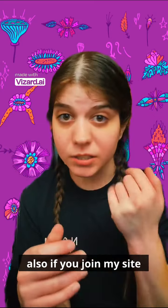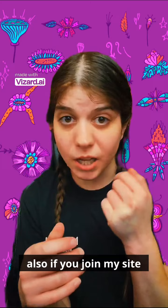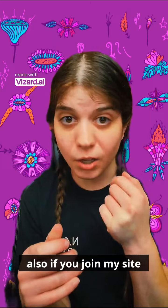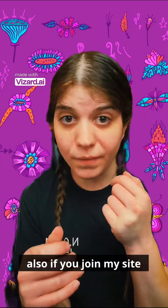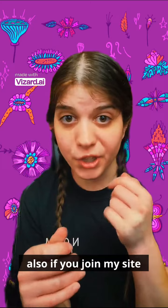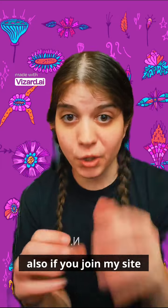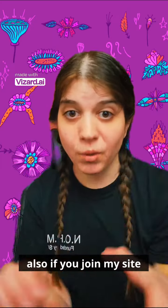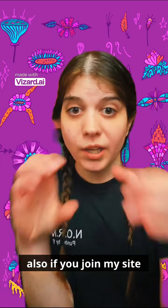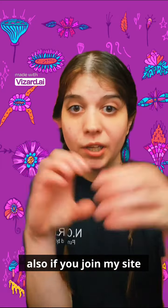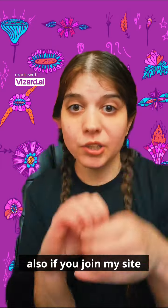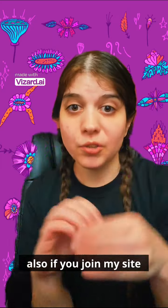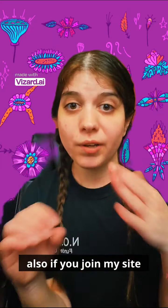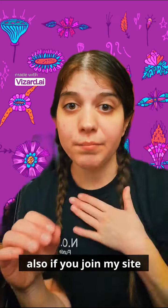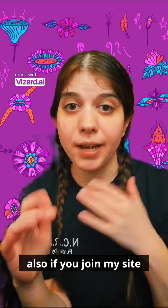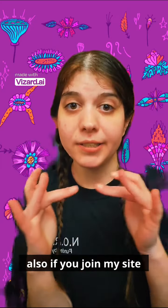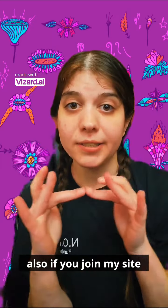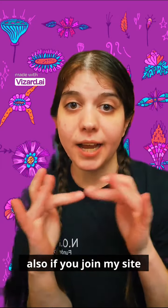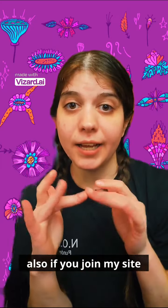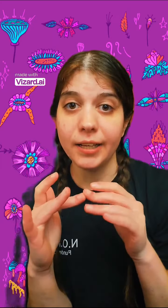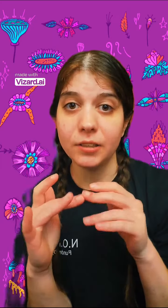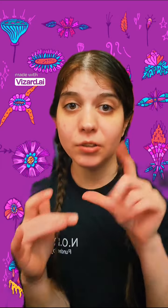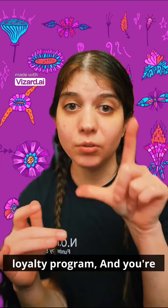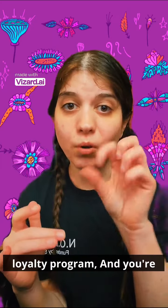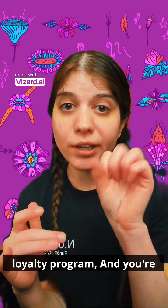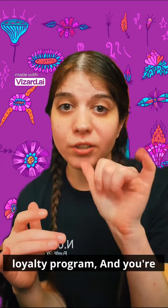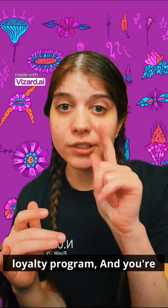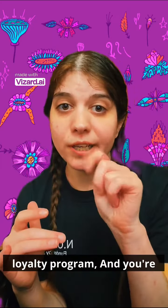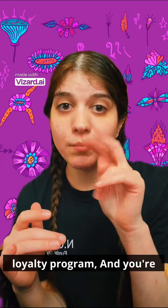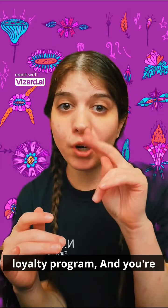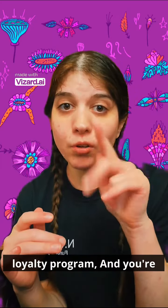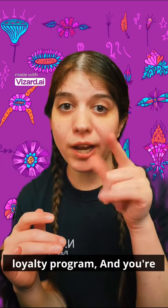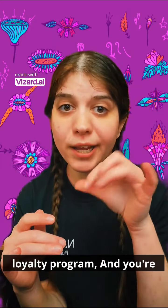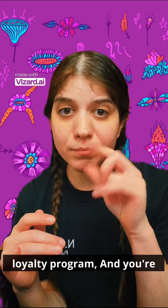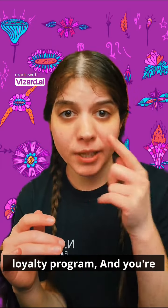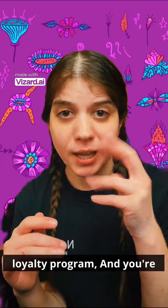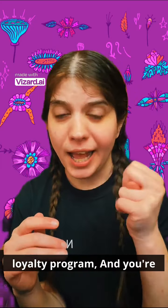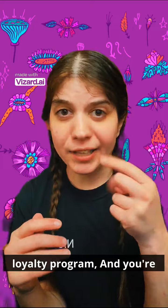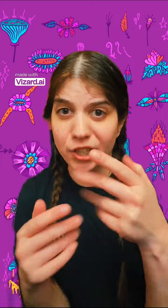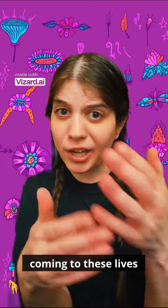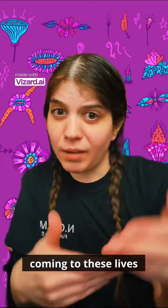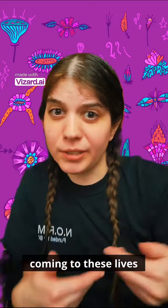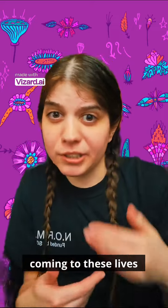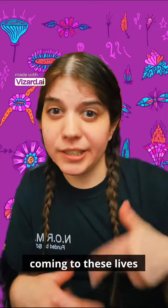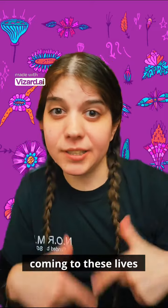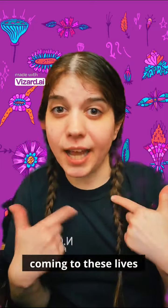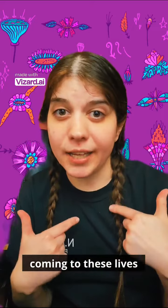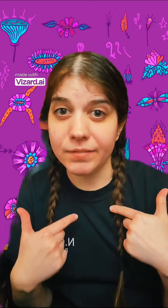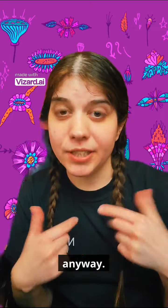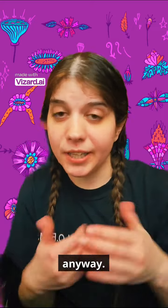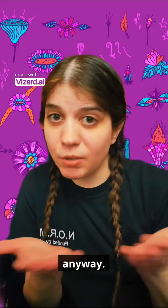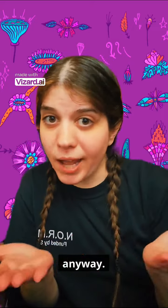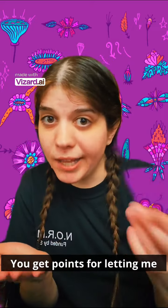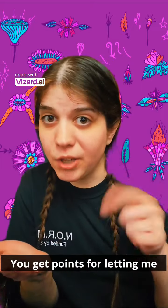if you join my site loyalty program and you're coming to these lives anyway, you